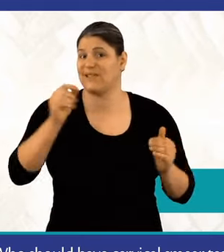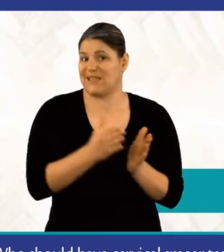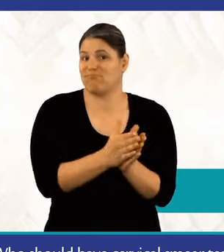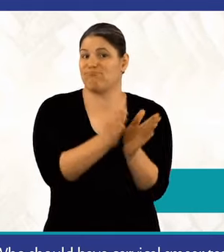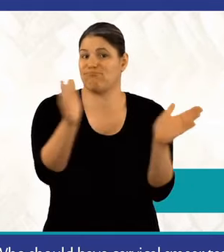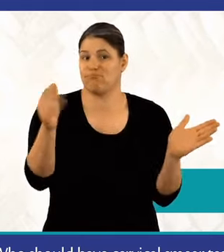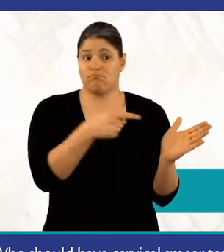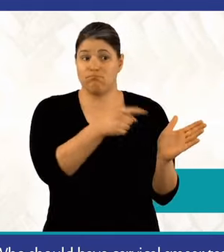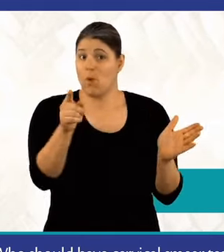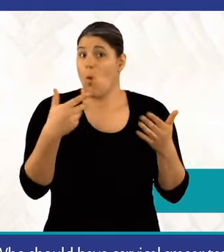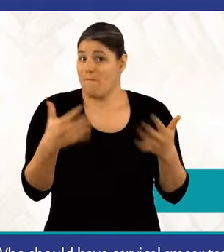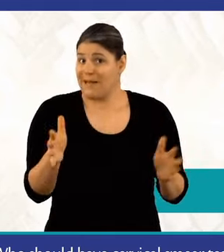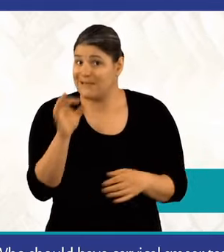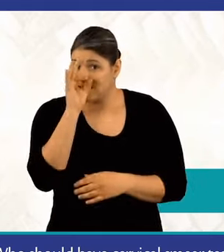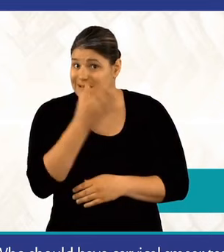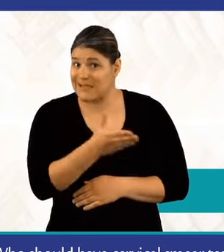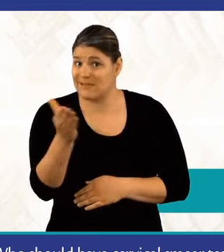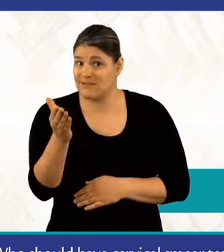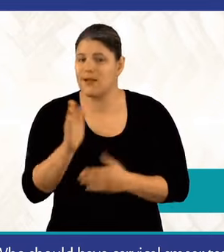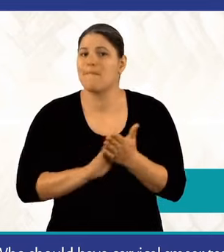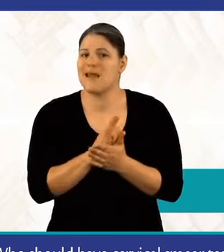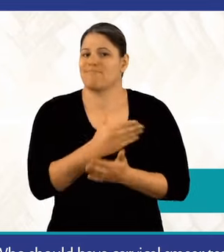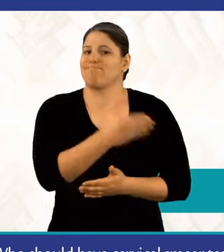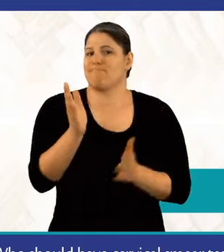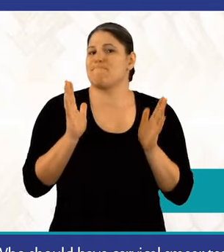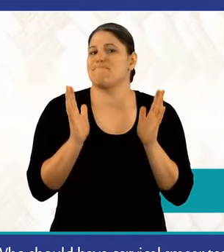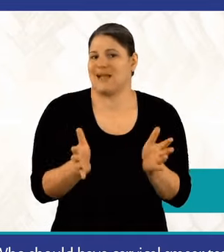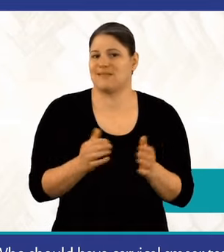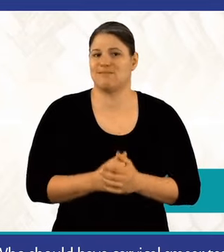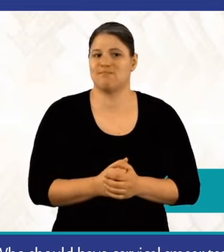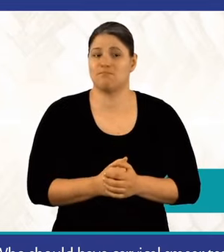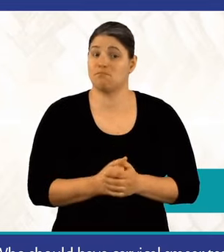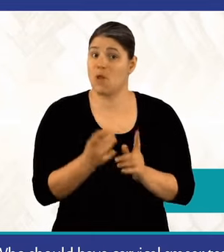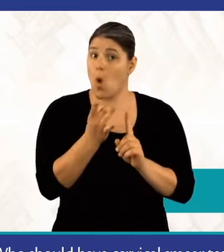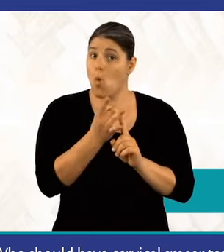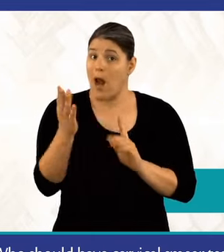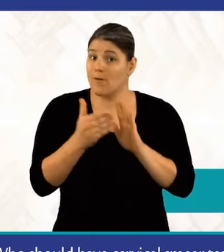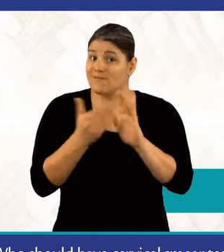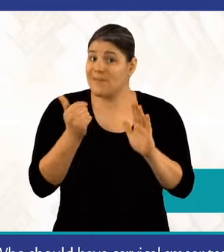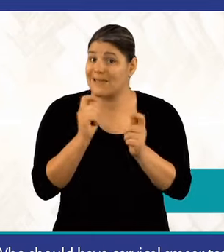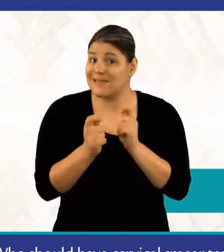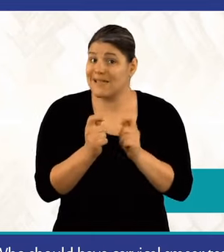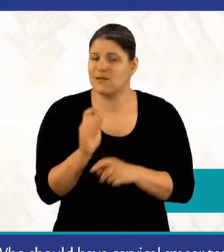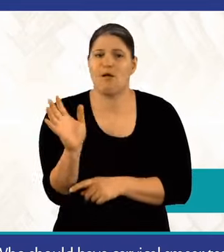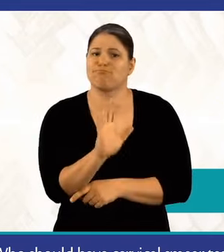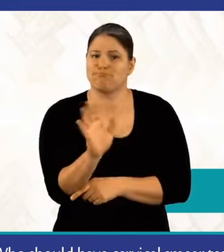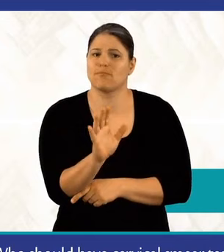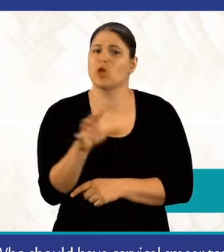All women aged 20 until they turn 70 who have ever been sexually active should have regular smear